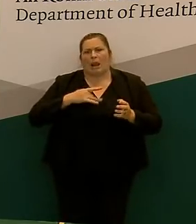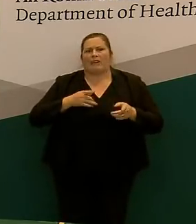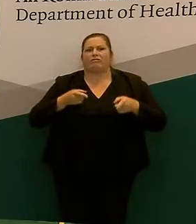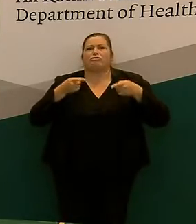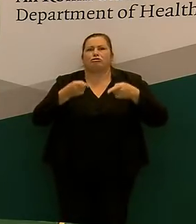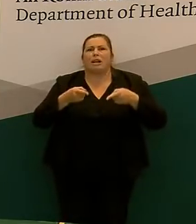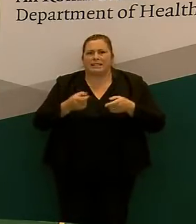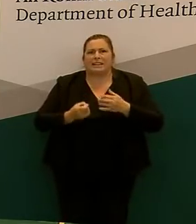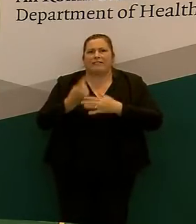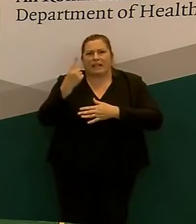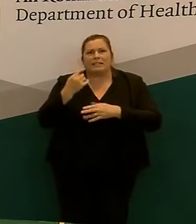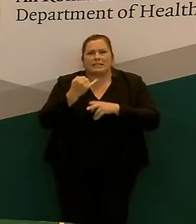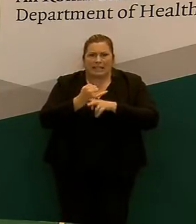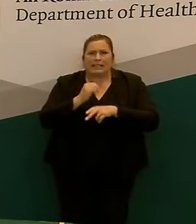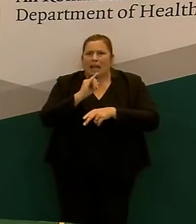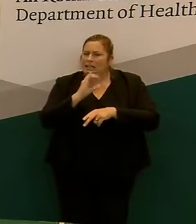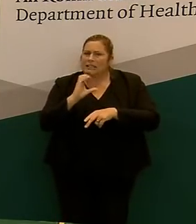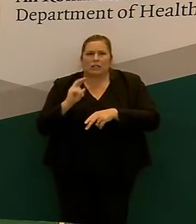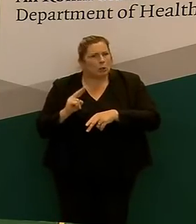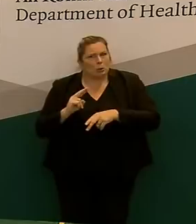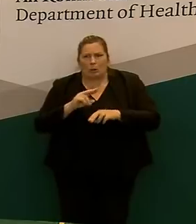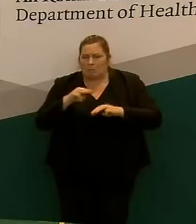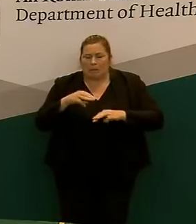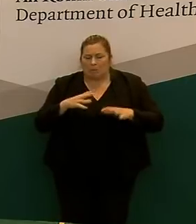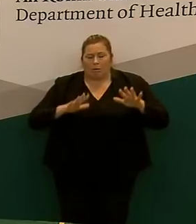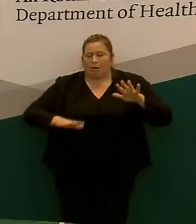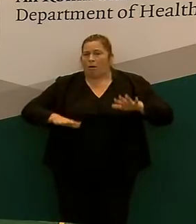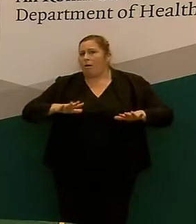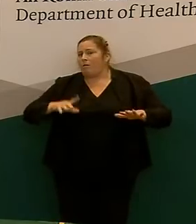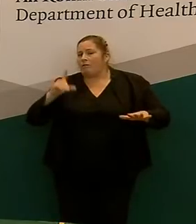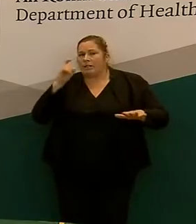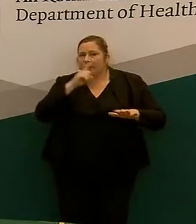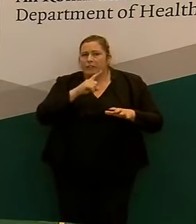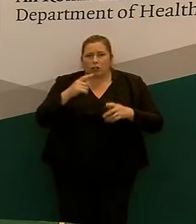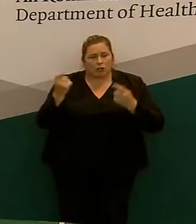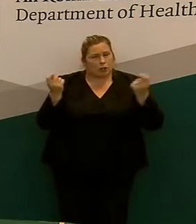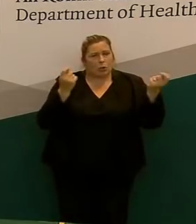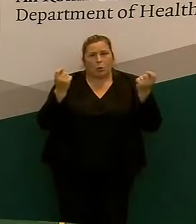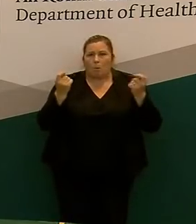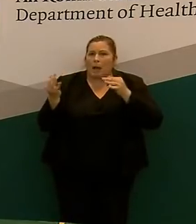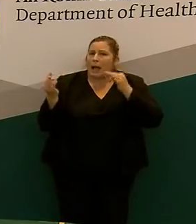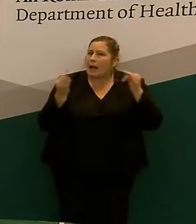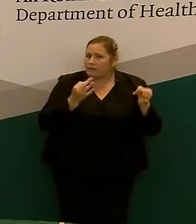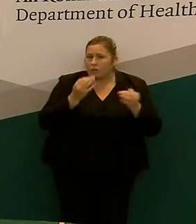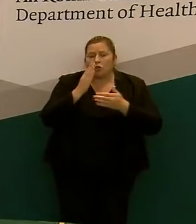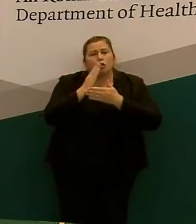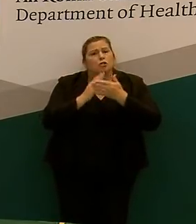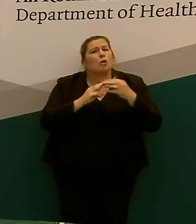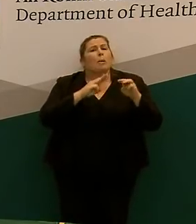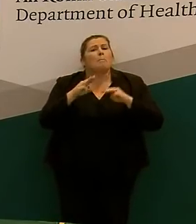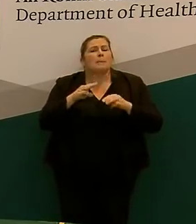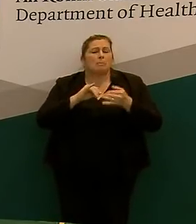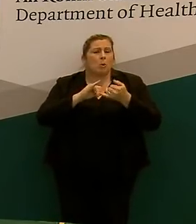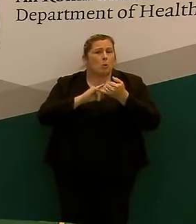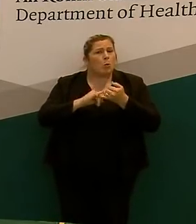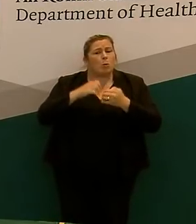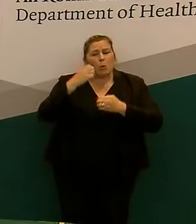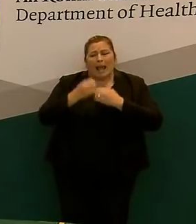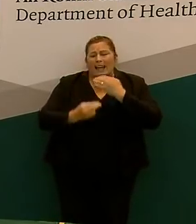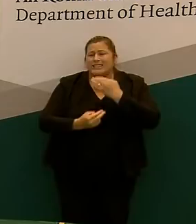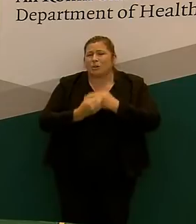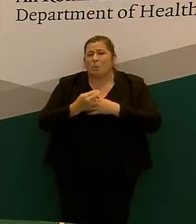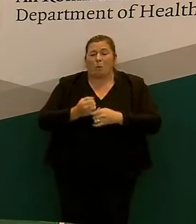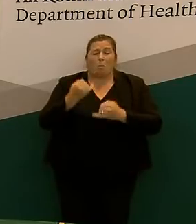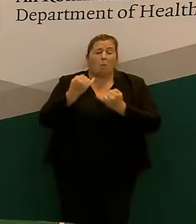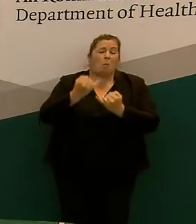event in the intensive care unit. And of course, they're in some people with the most severe end of the disease,